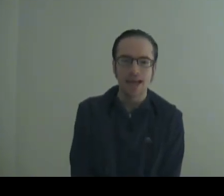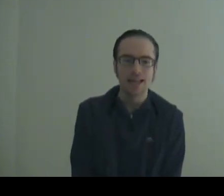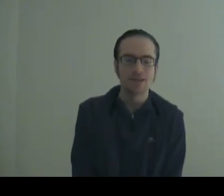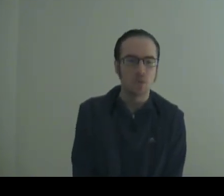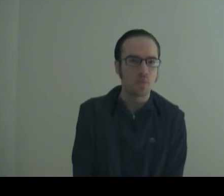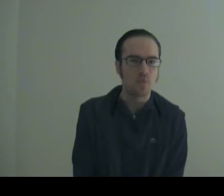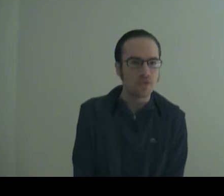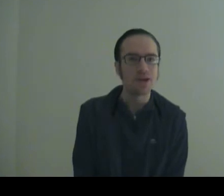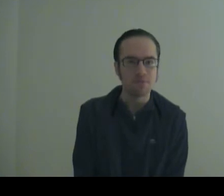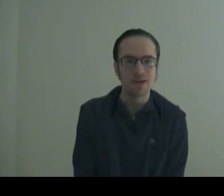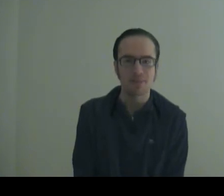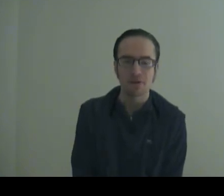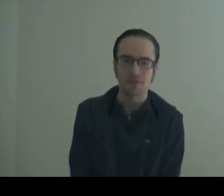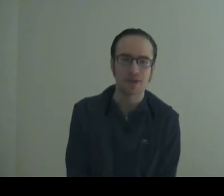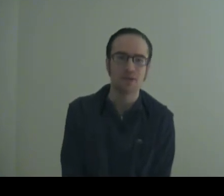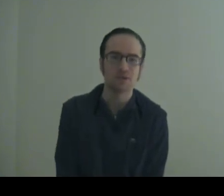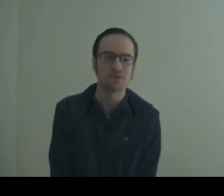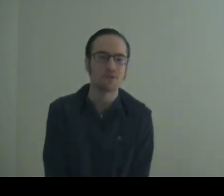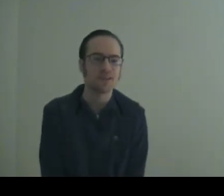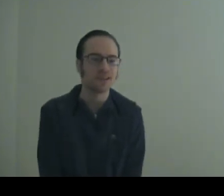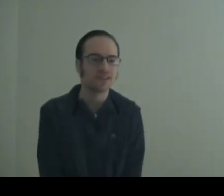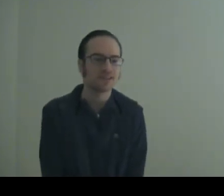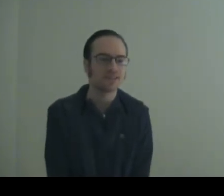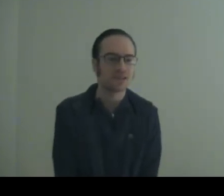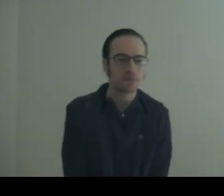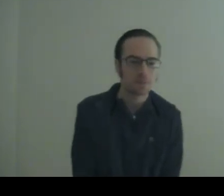it's a pretty big middle finger to the